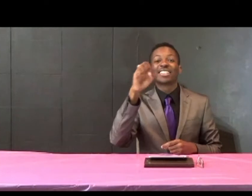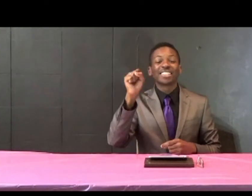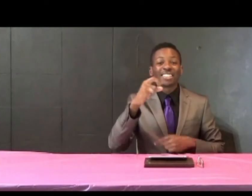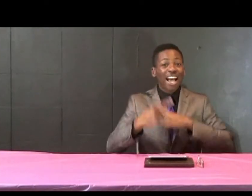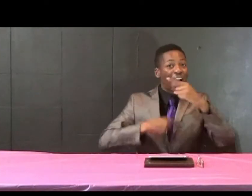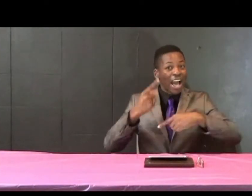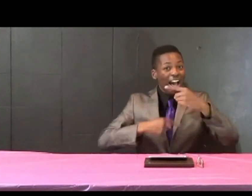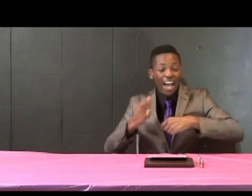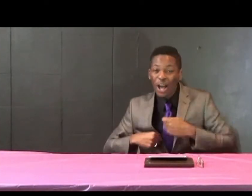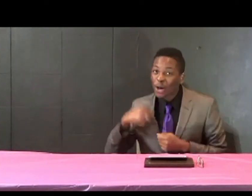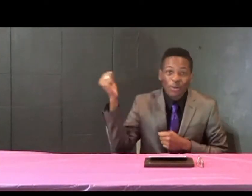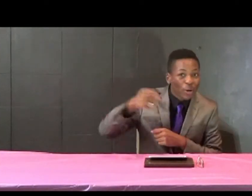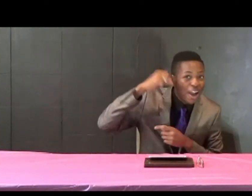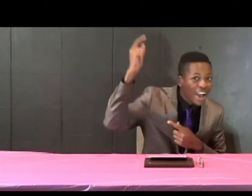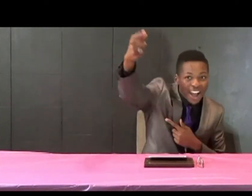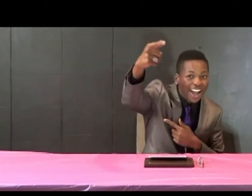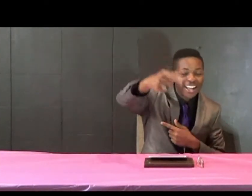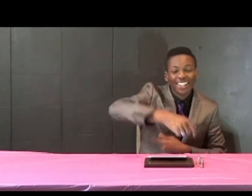Roll. Hi. Woo.